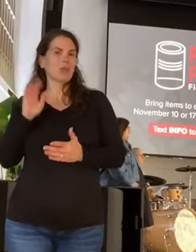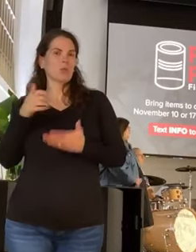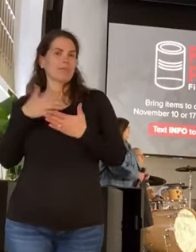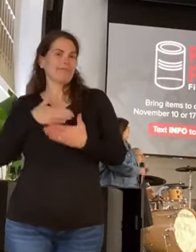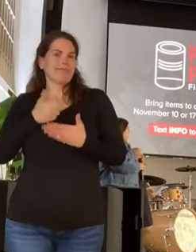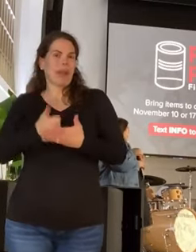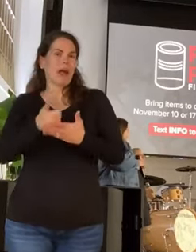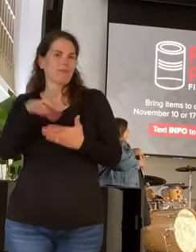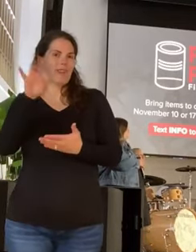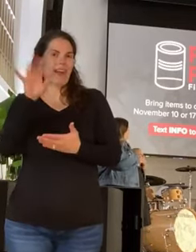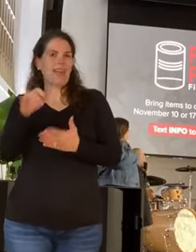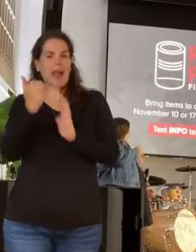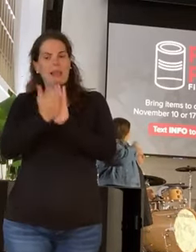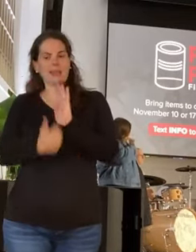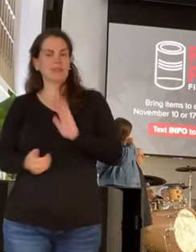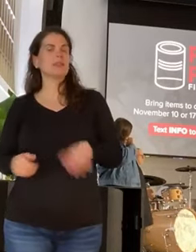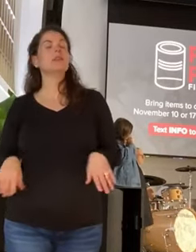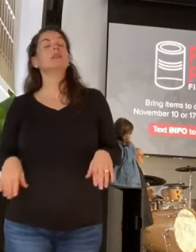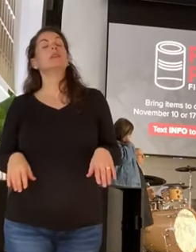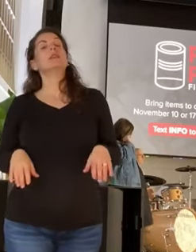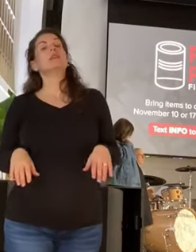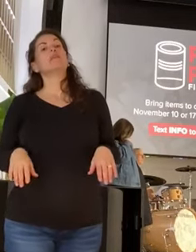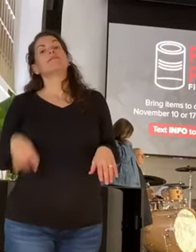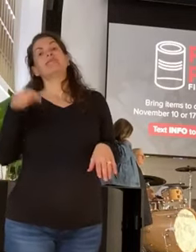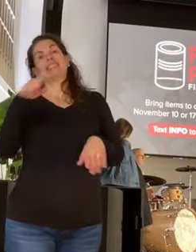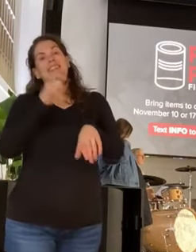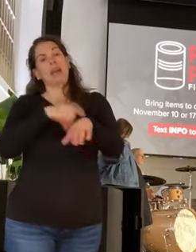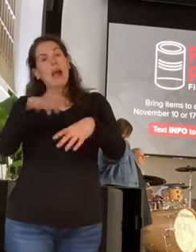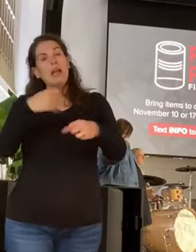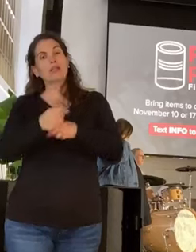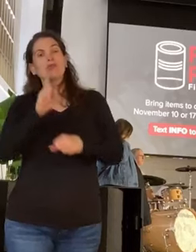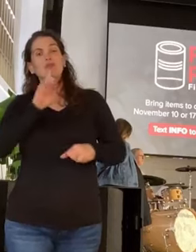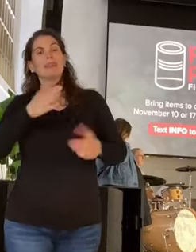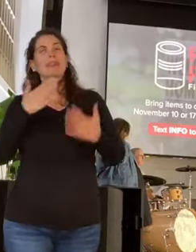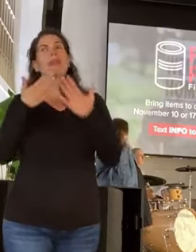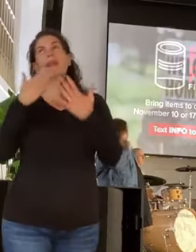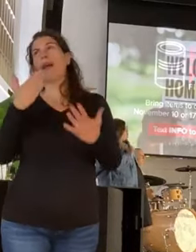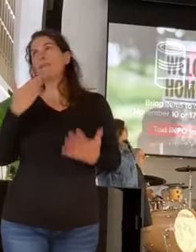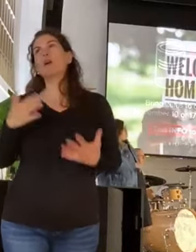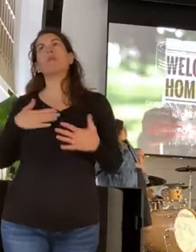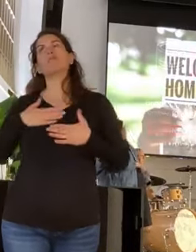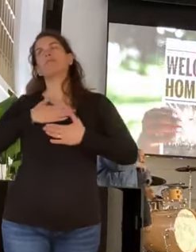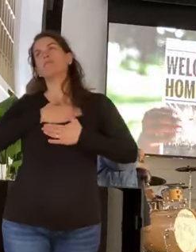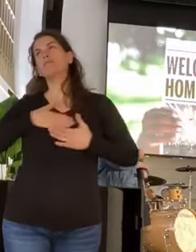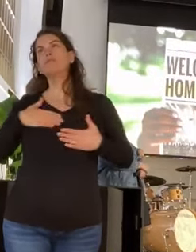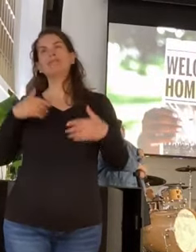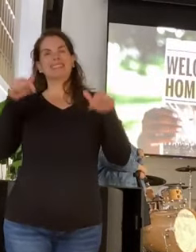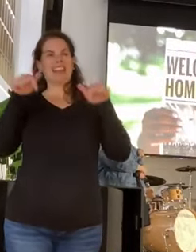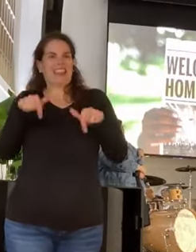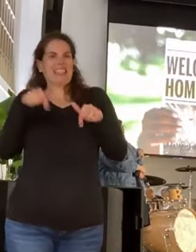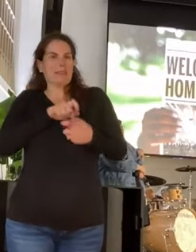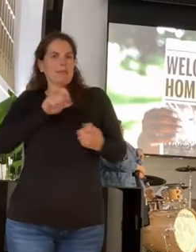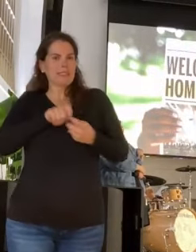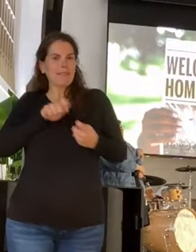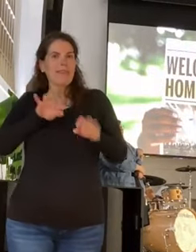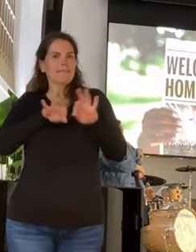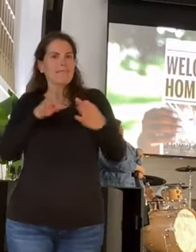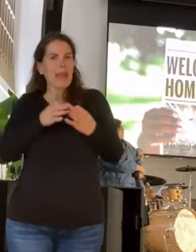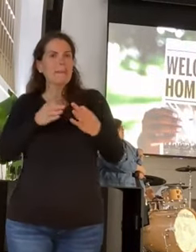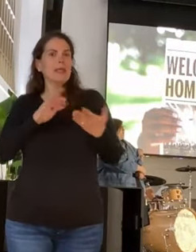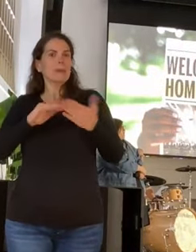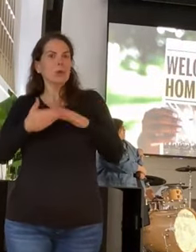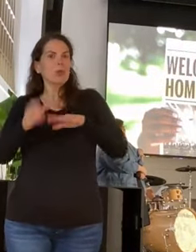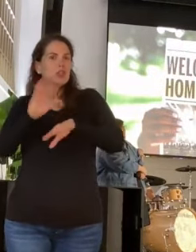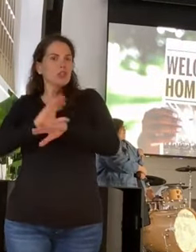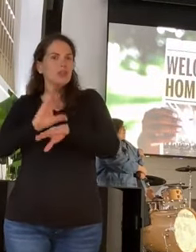be happy to help. And I'm just always at this time of year just so thankful and grateful for this community, this family's